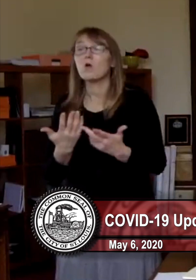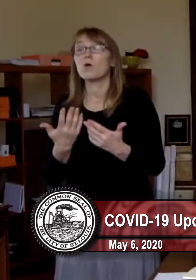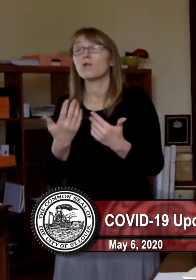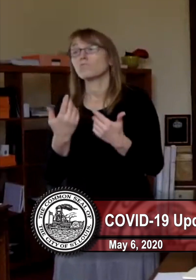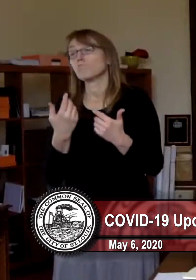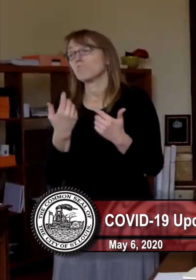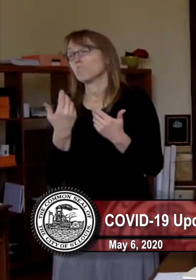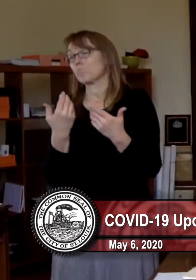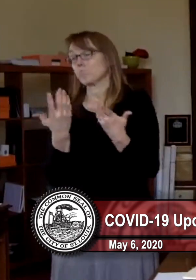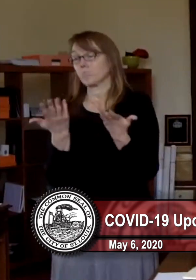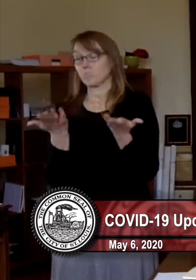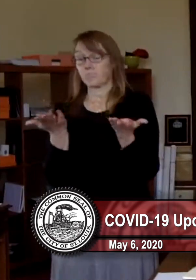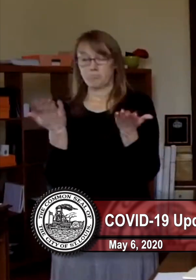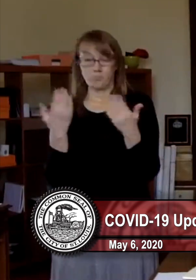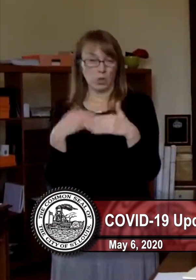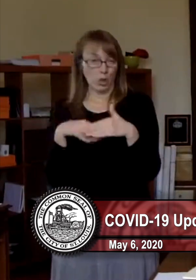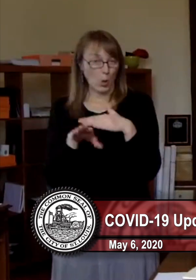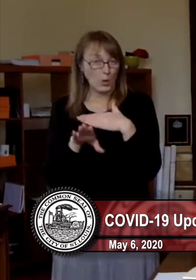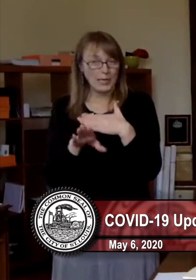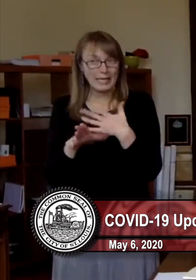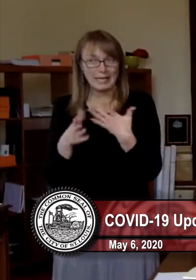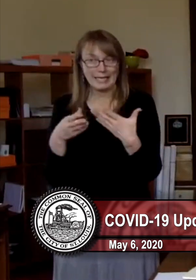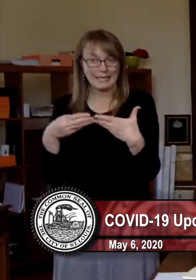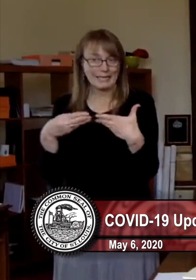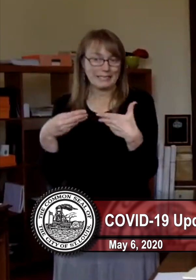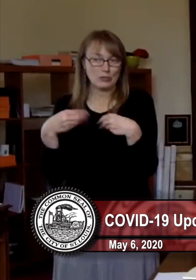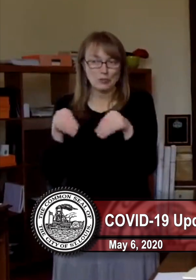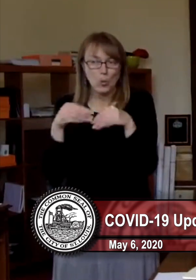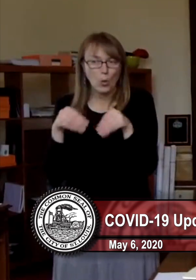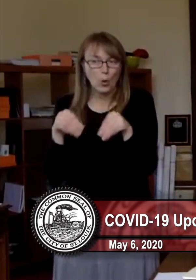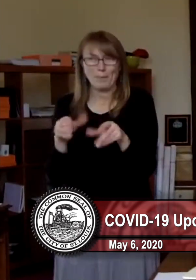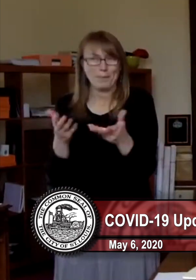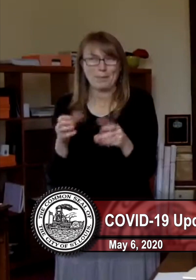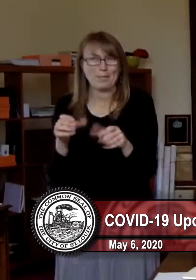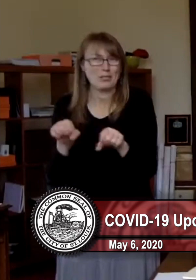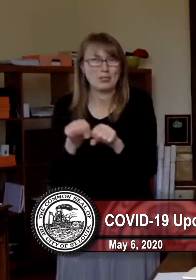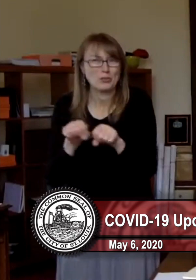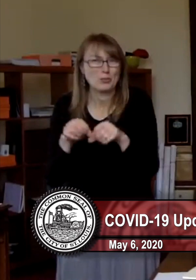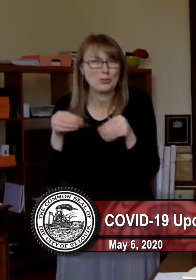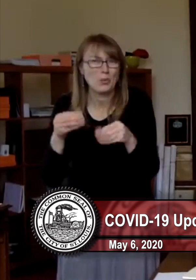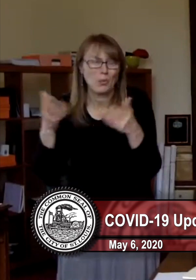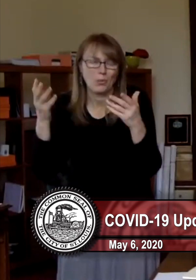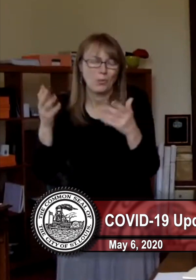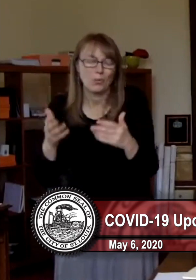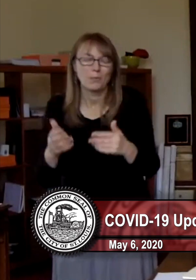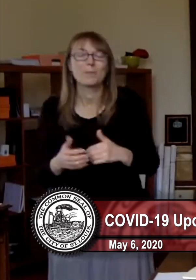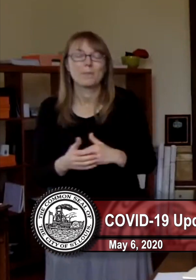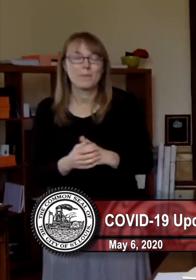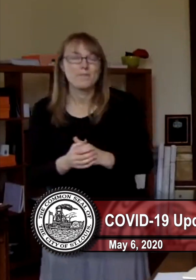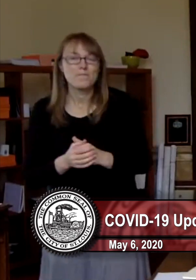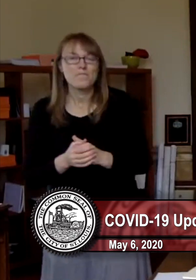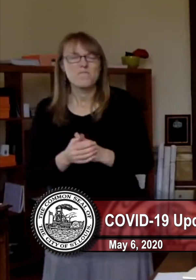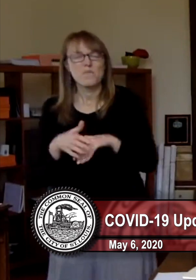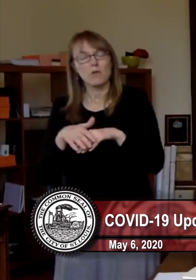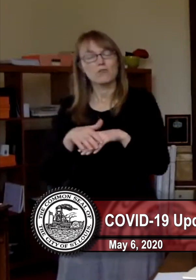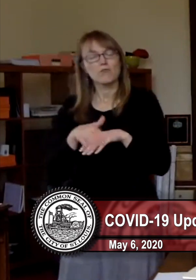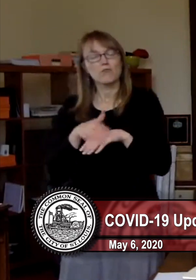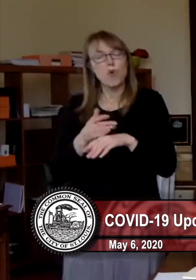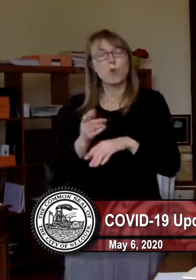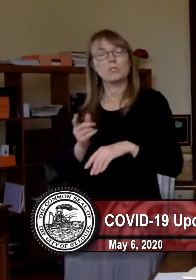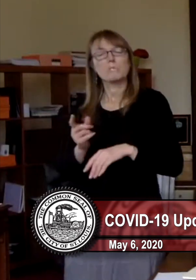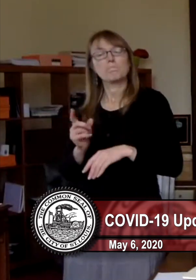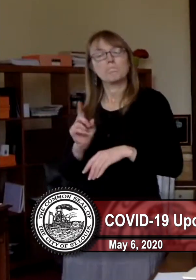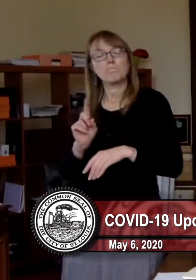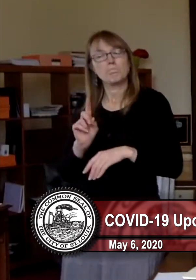but shoe store, whatever it is you're dying to go out and buy. So we've got to ease into this, and